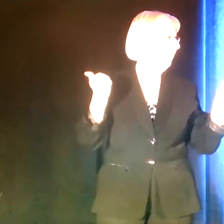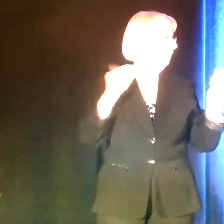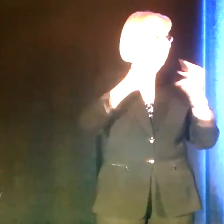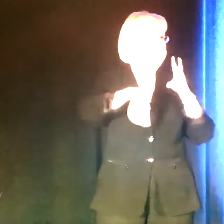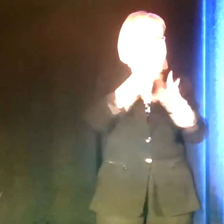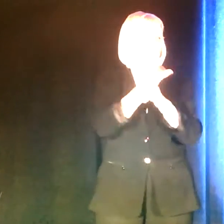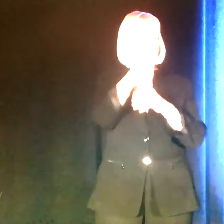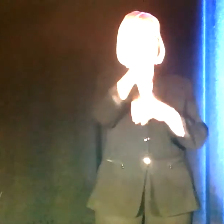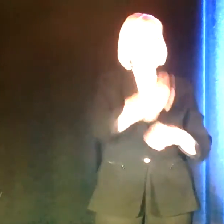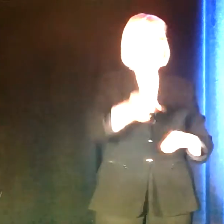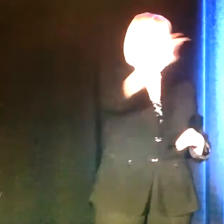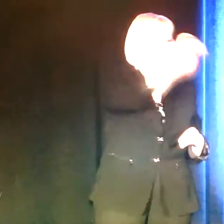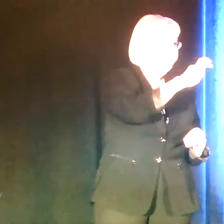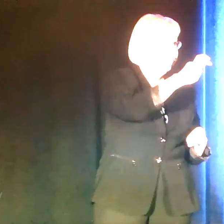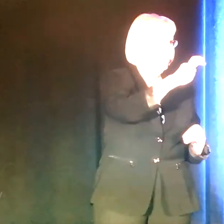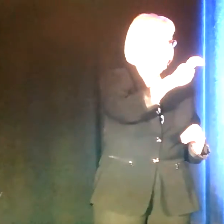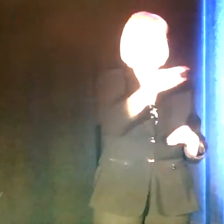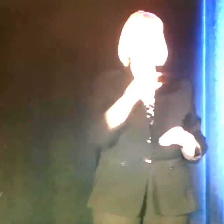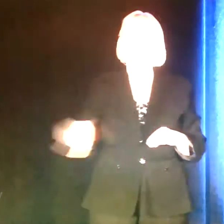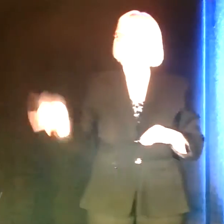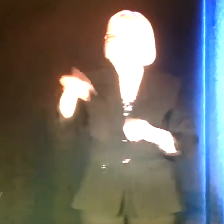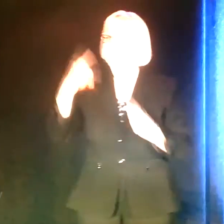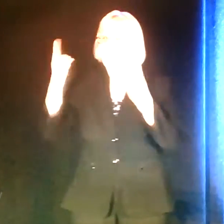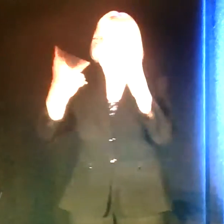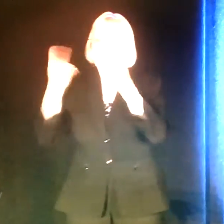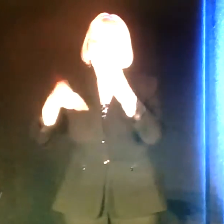interpreting for the young world and traveling the world?